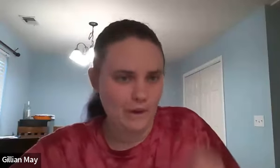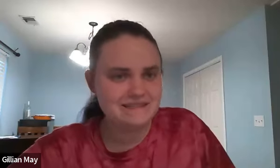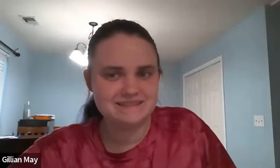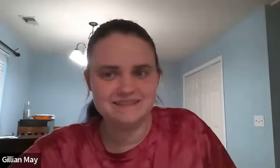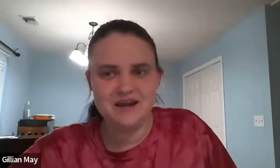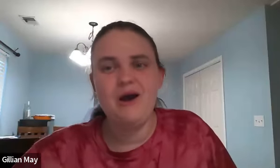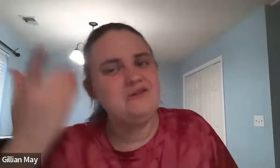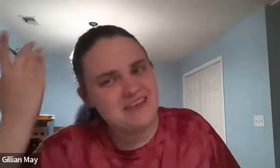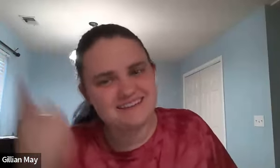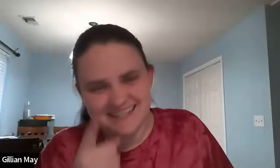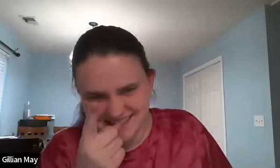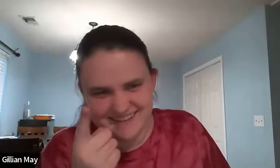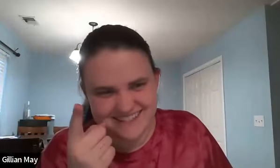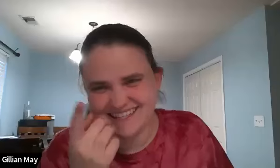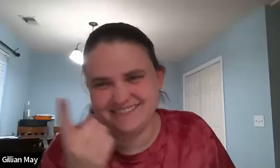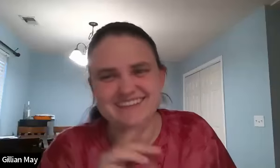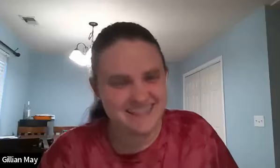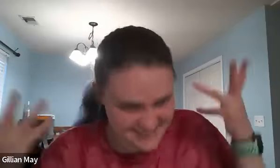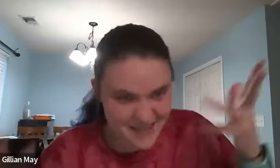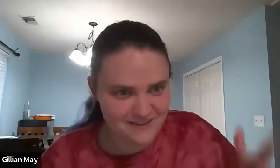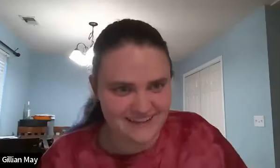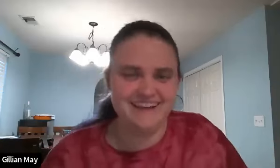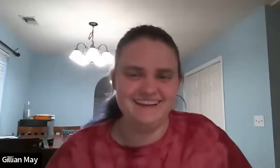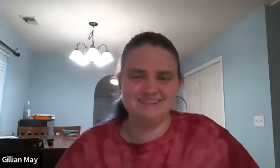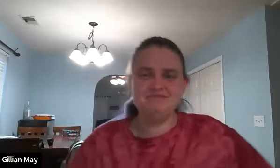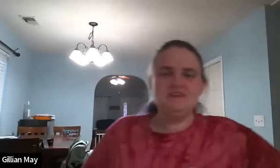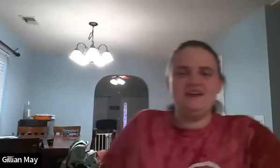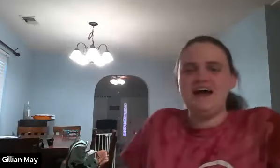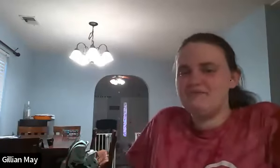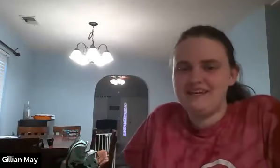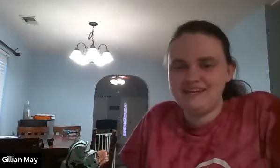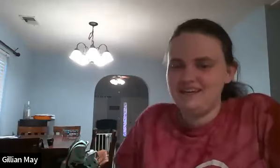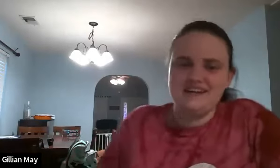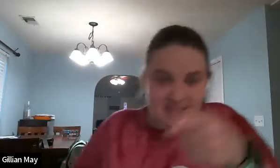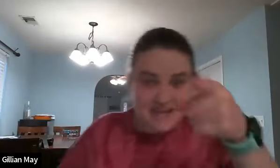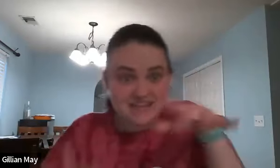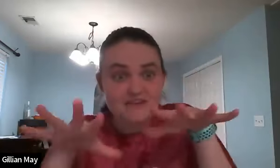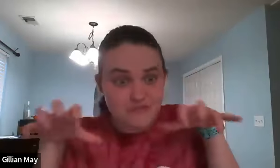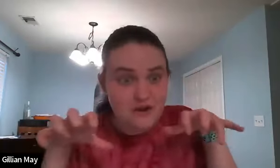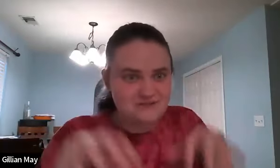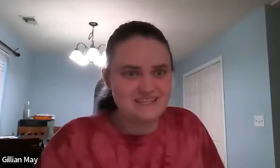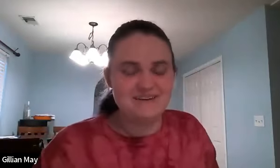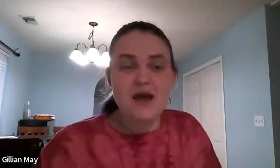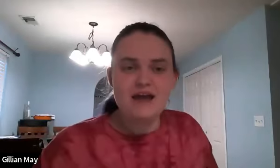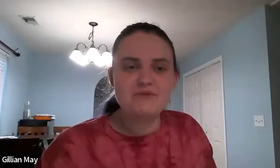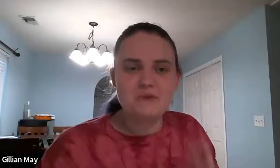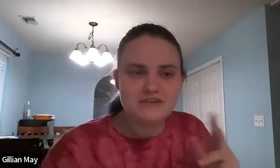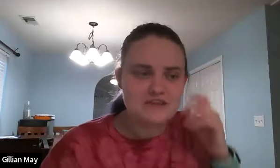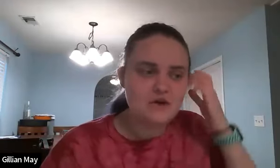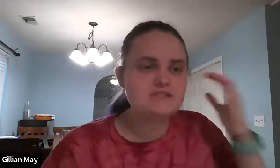wait. Oh, yes, I see what you said, Julie. Yes, exactly. I mean, yes, I froze. And the weird thing though is I